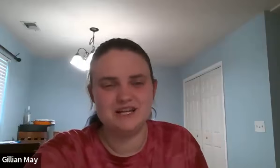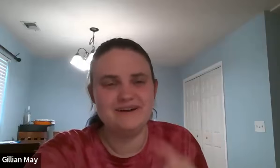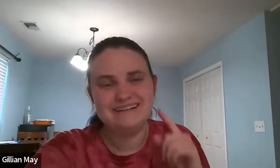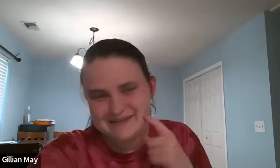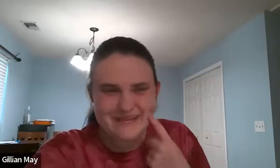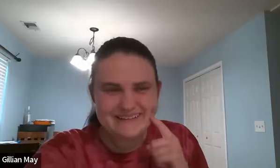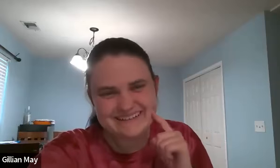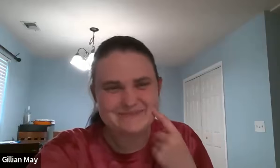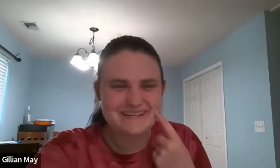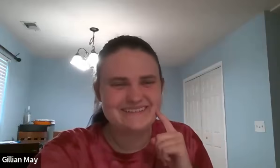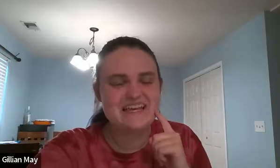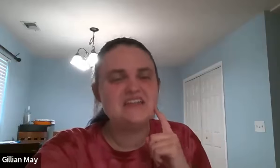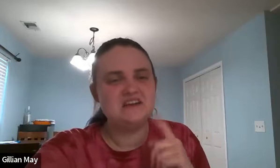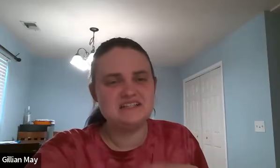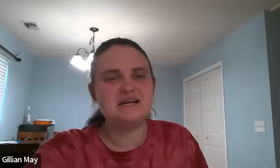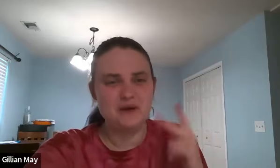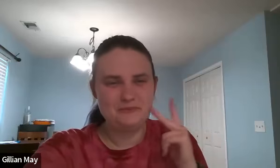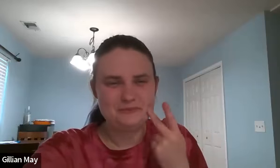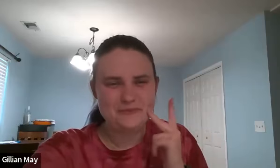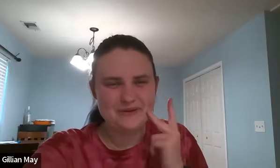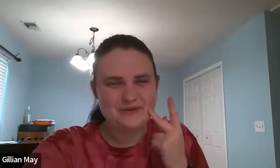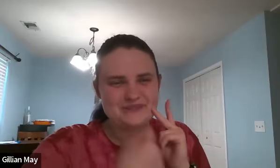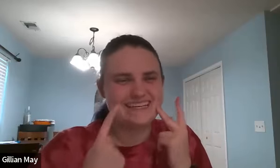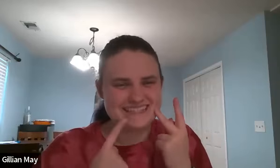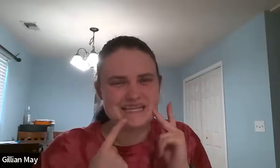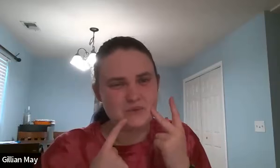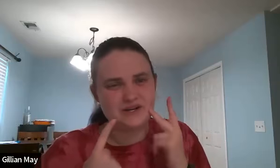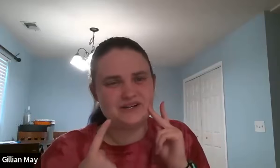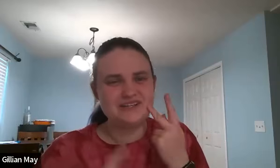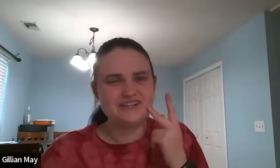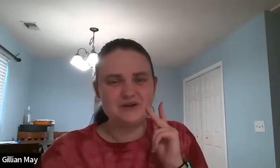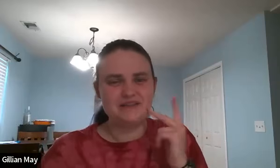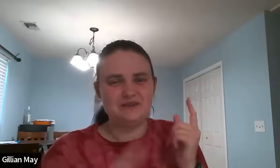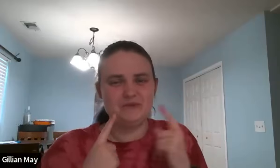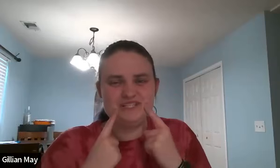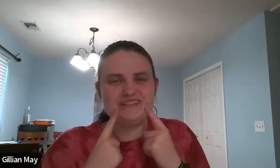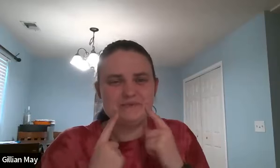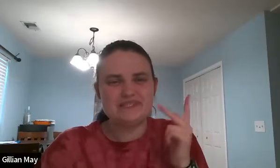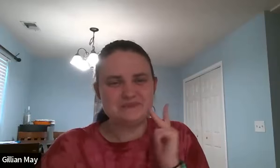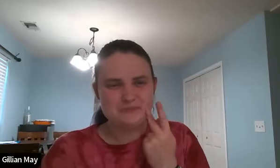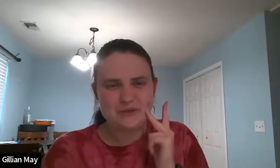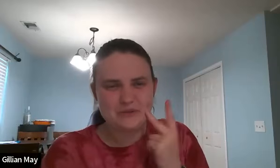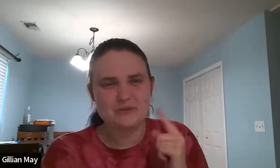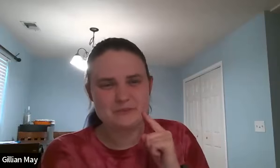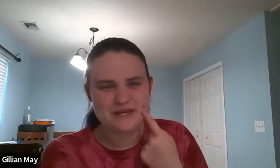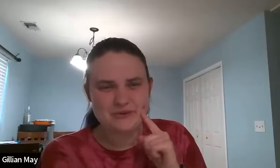about pickles. They're going to talk about pickles, like it's sour, you know, like you purse your lips,